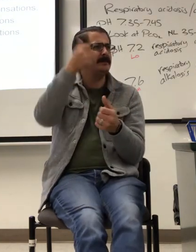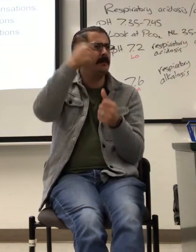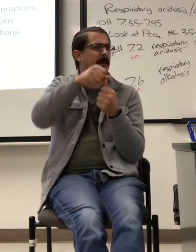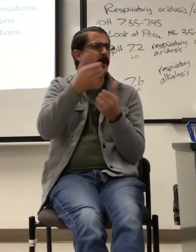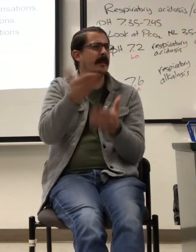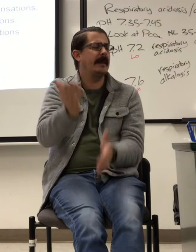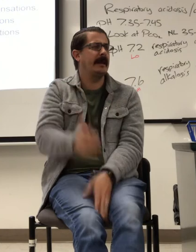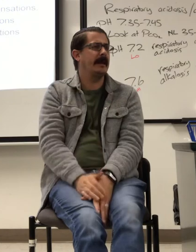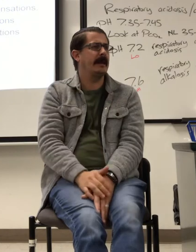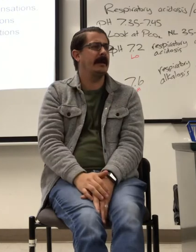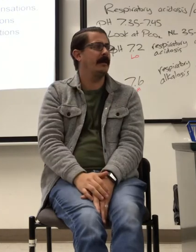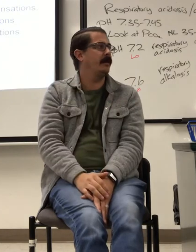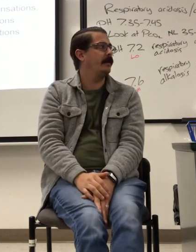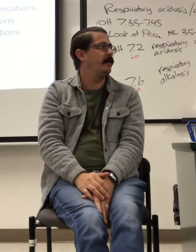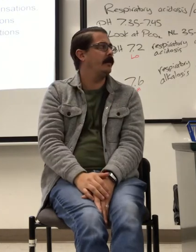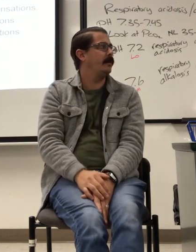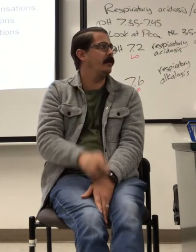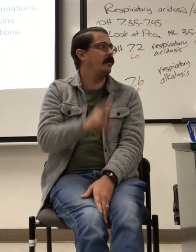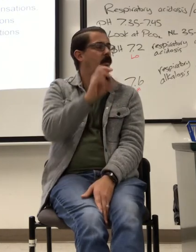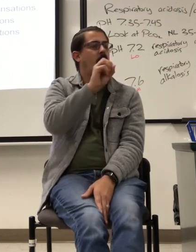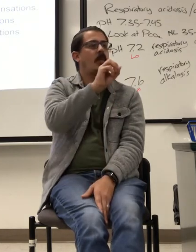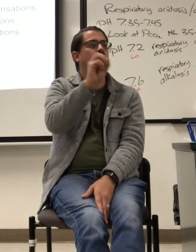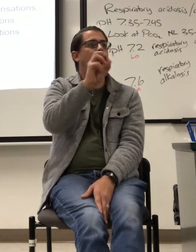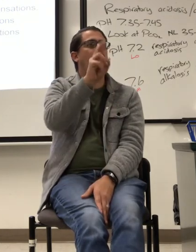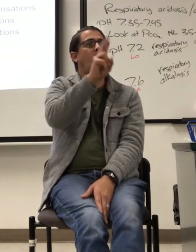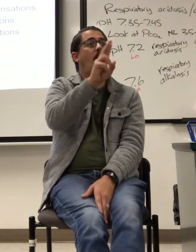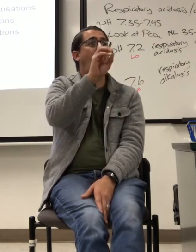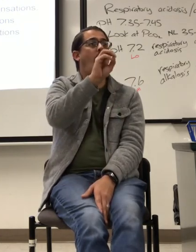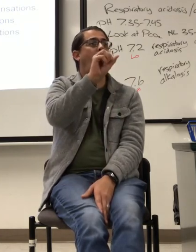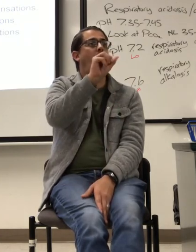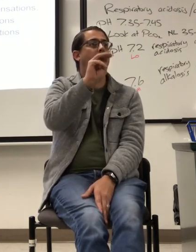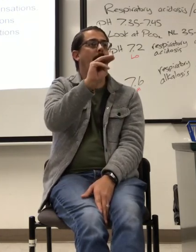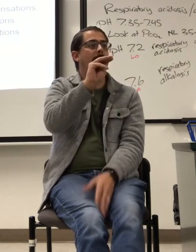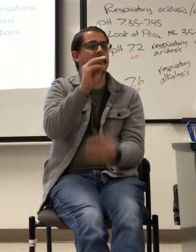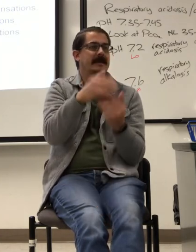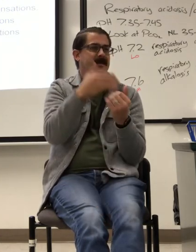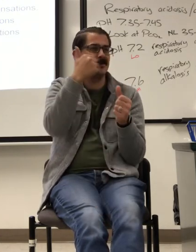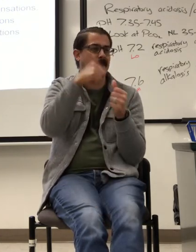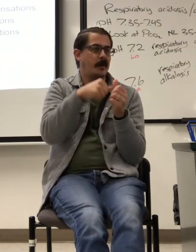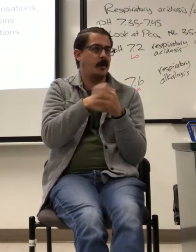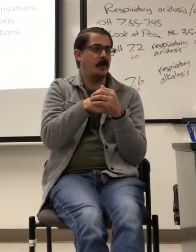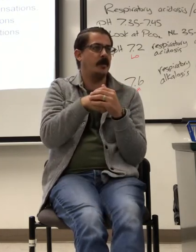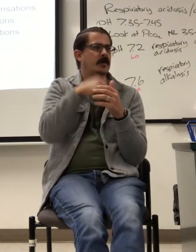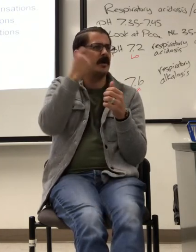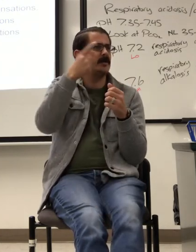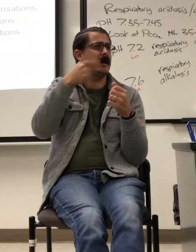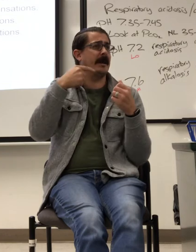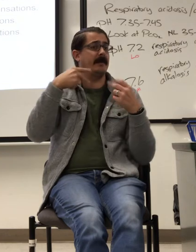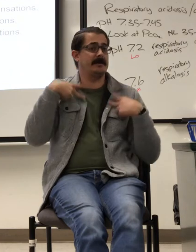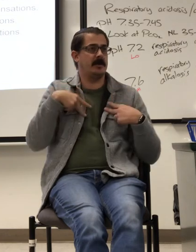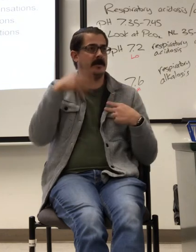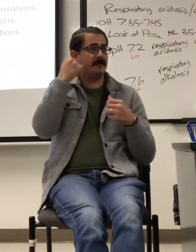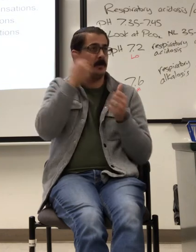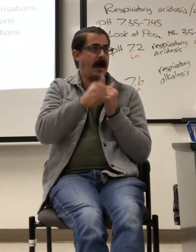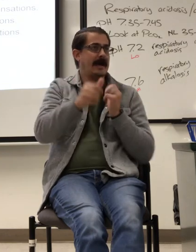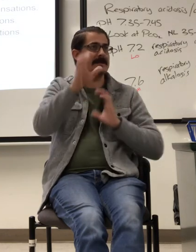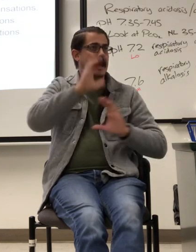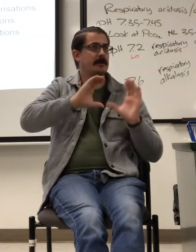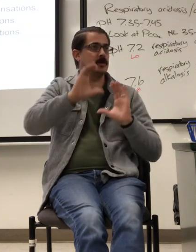But I mean, it should be more than that. You should understand the physiology. I mean, if you passed chemistry, you should